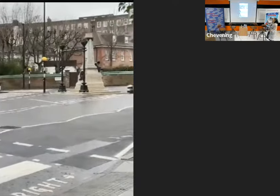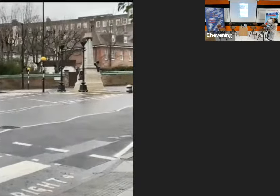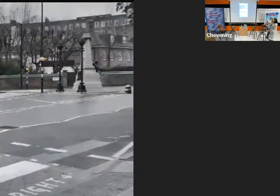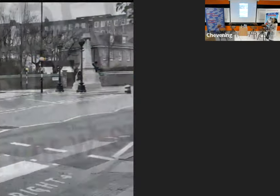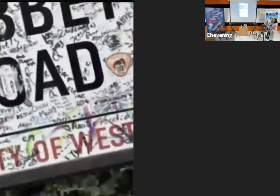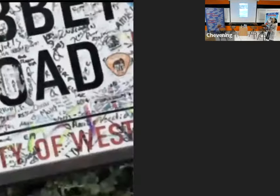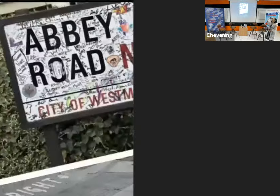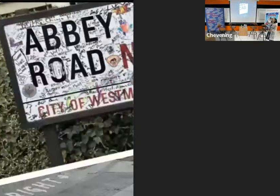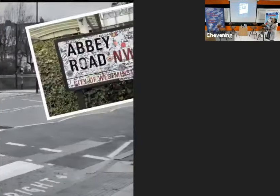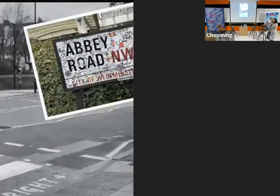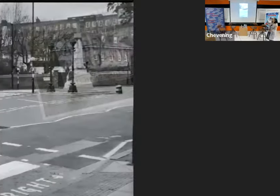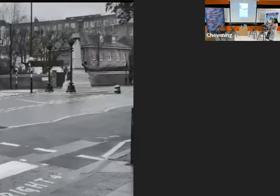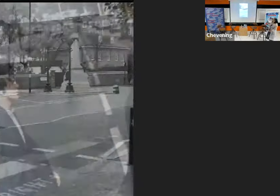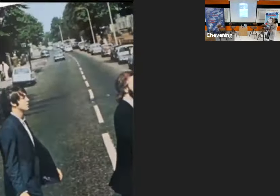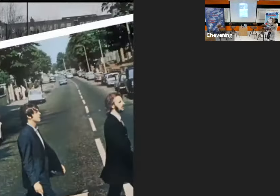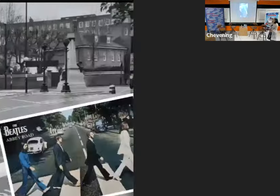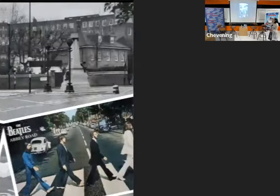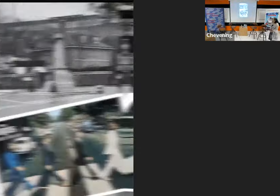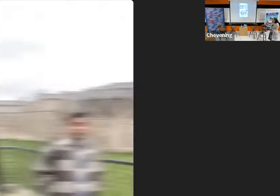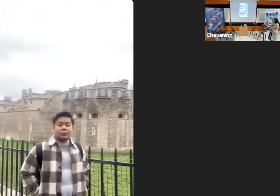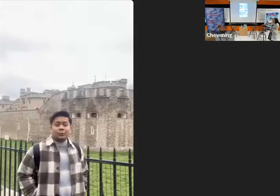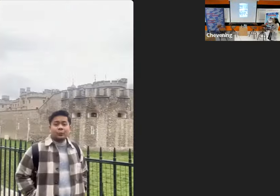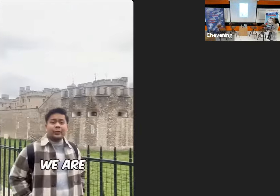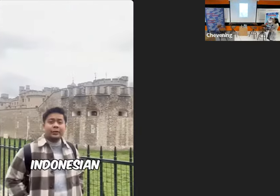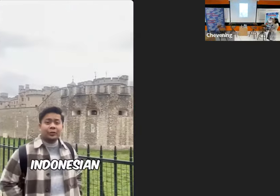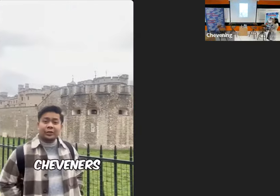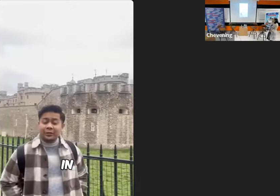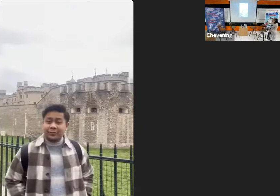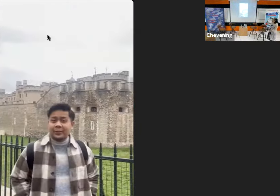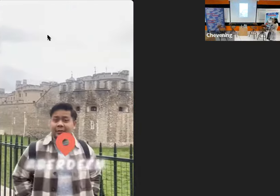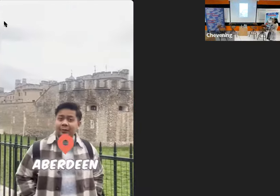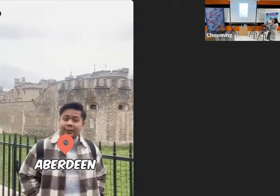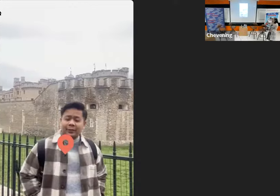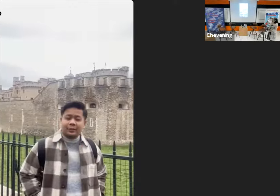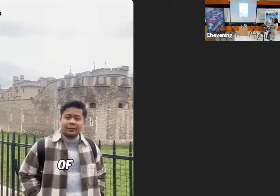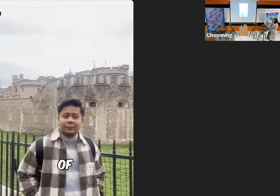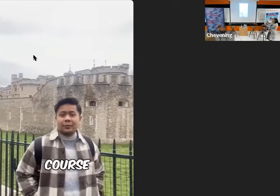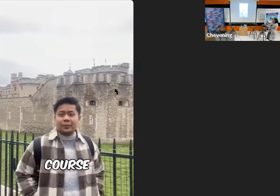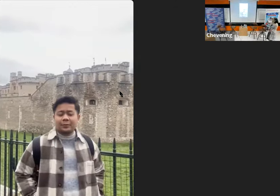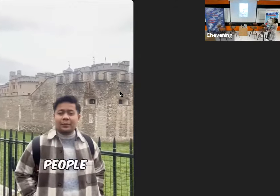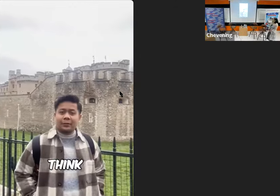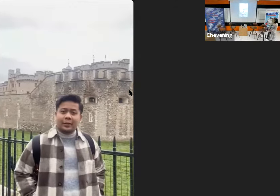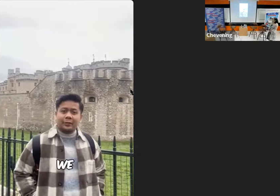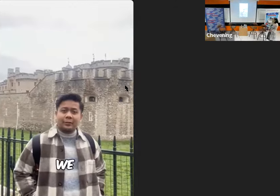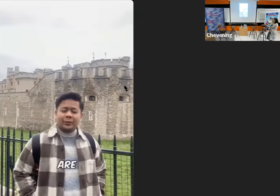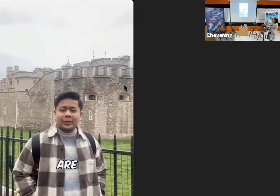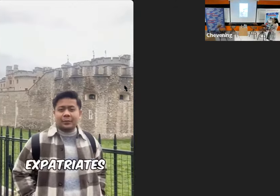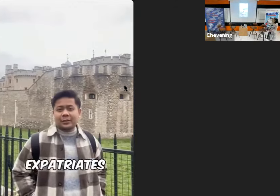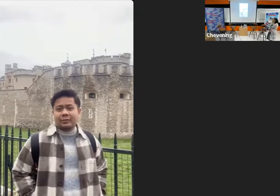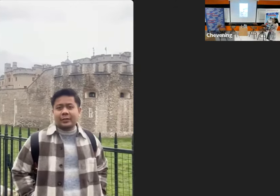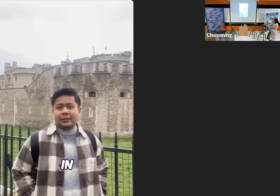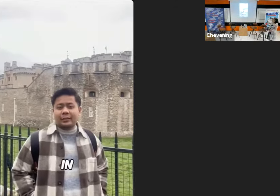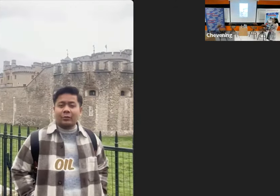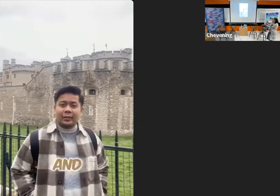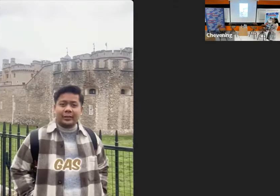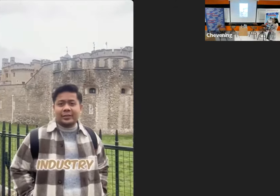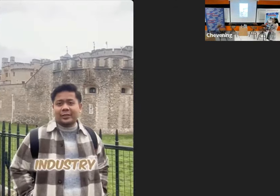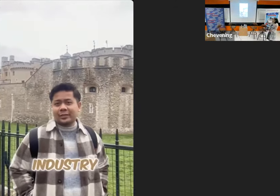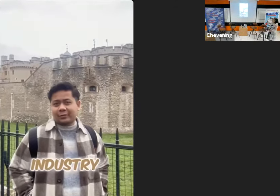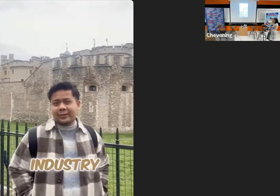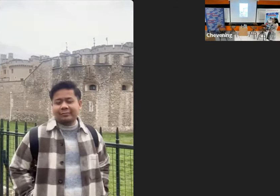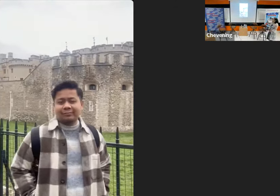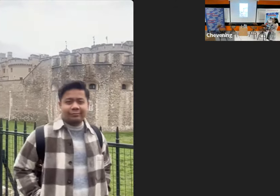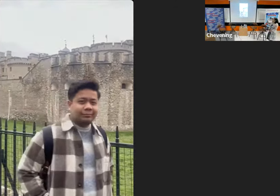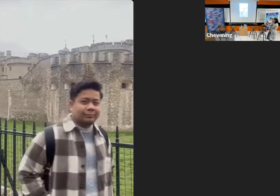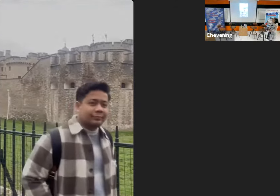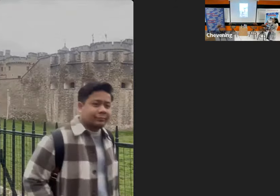Miss paling missit we are Indones of course people think we are in the oil and